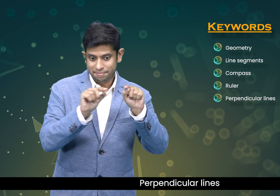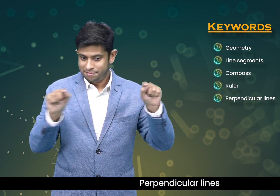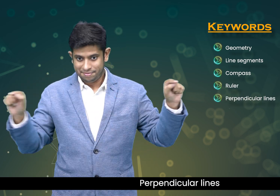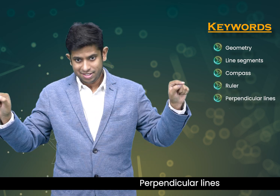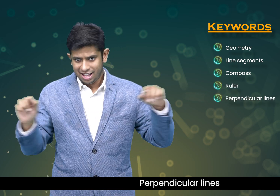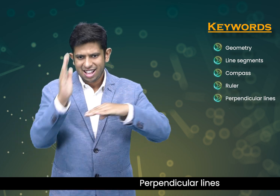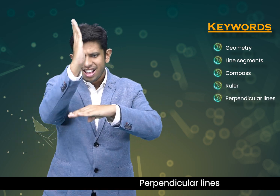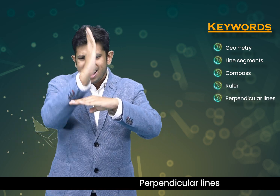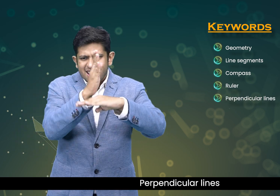perpendicular lines,